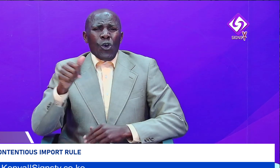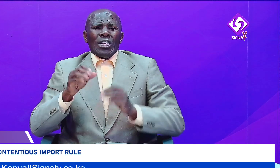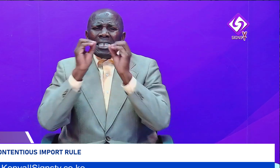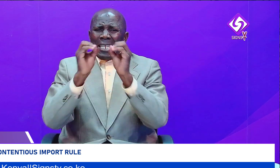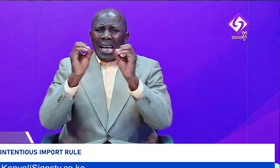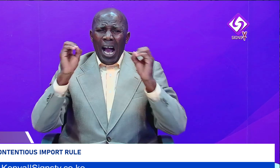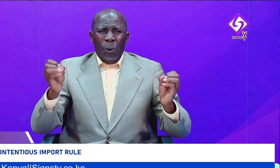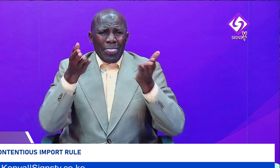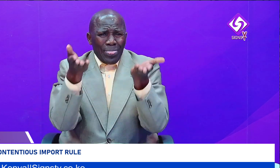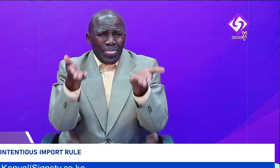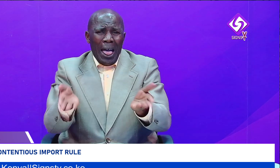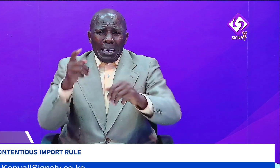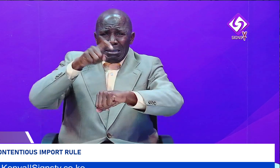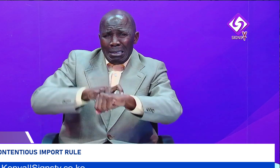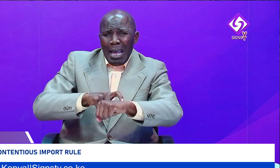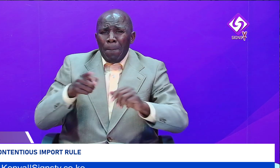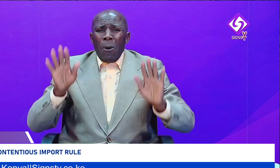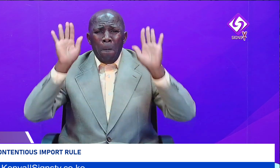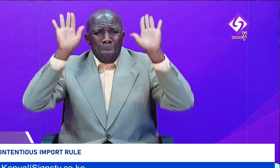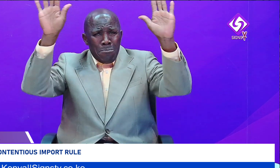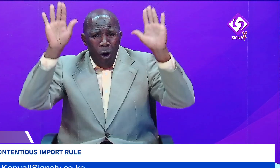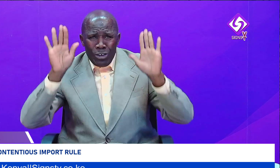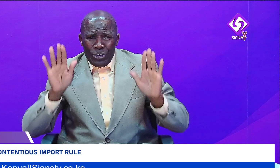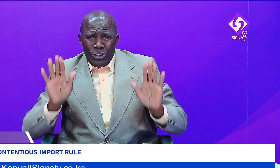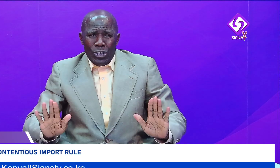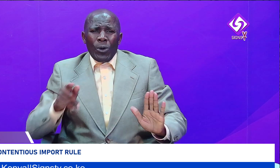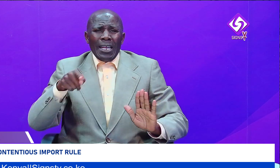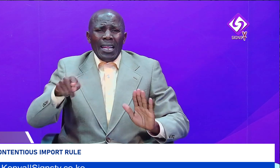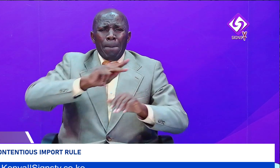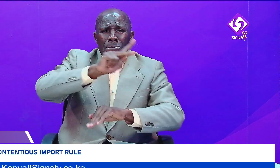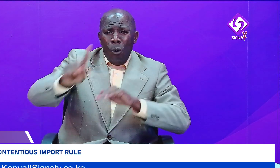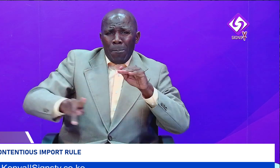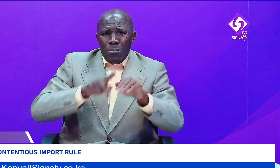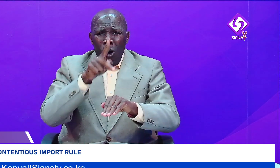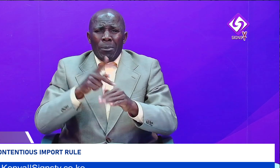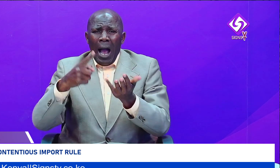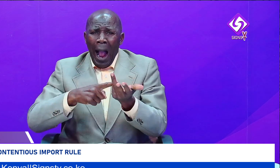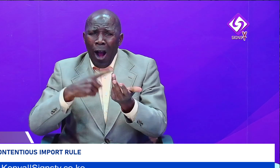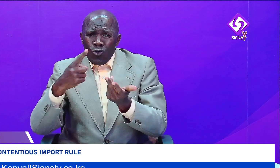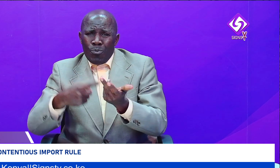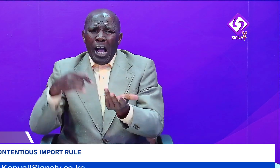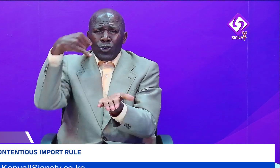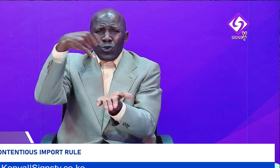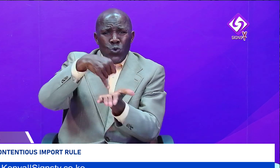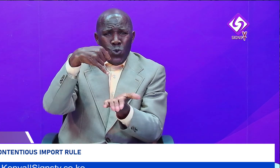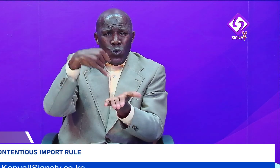cases where a COO is not available at the time of importation.